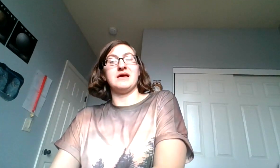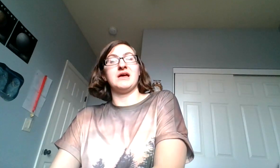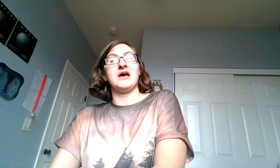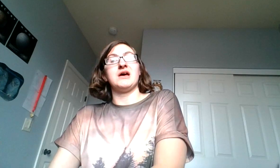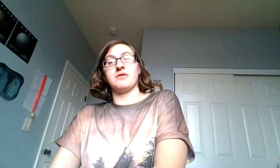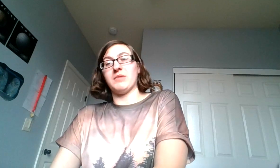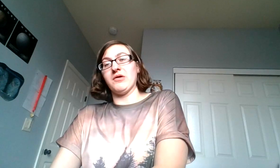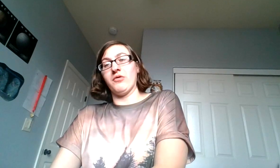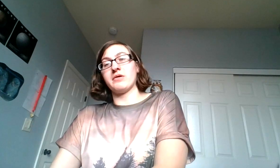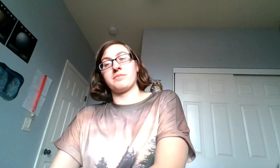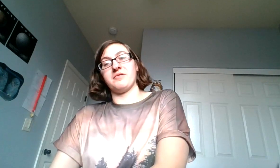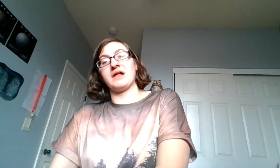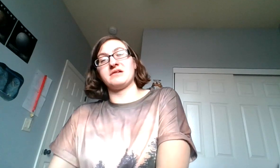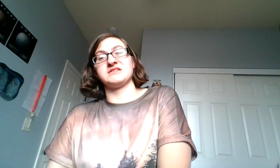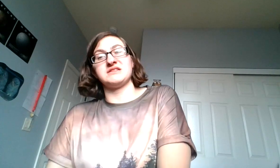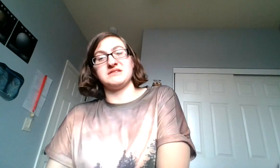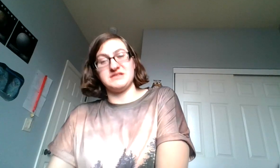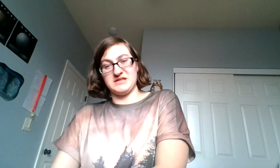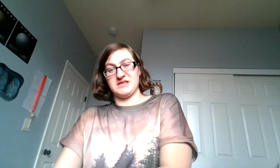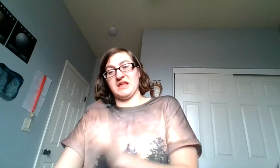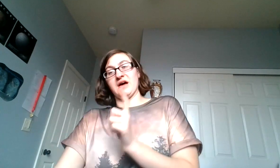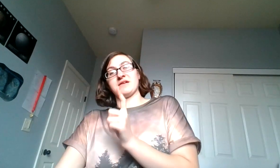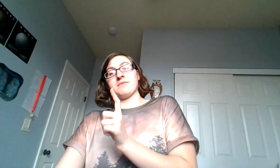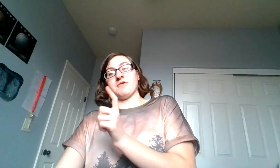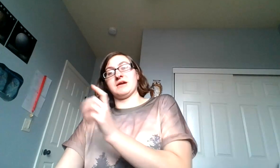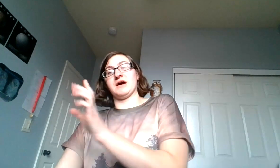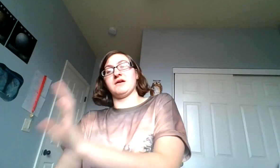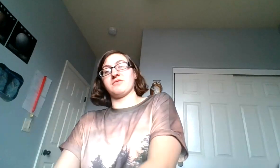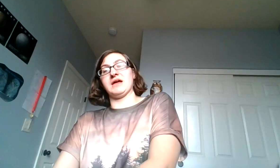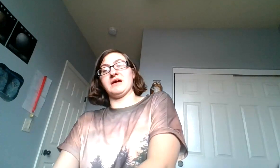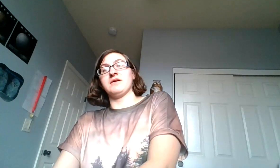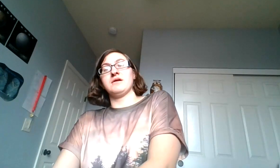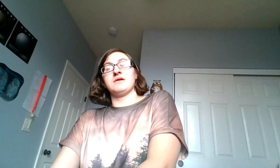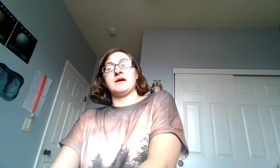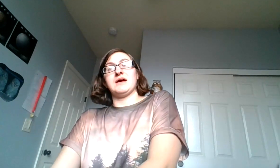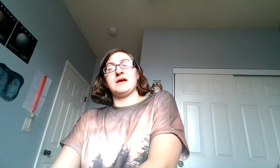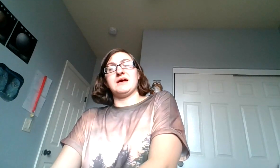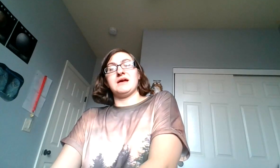To my older brother's sound FY93,